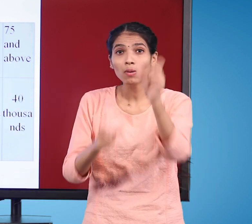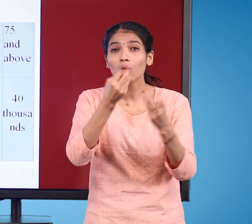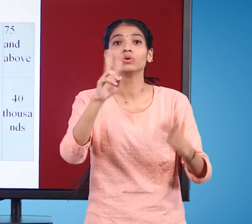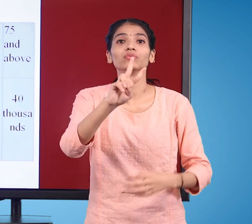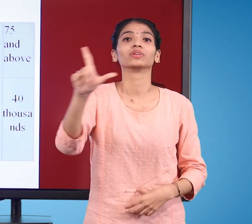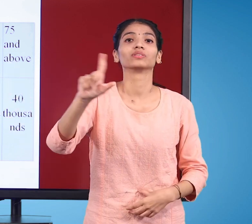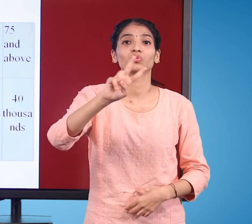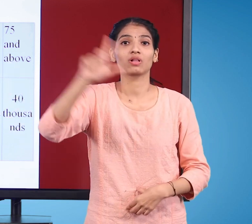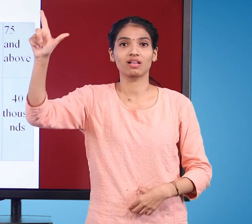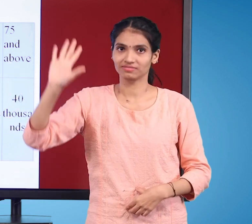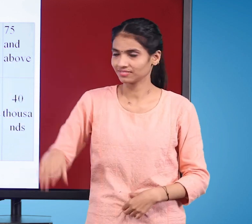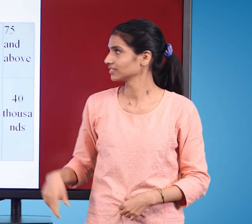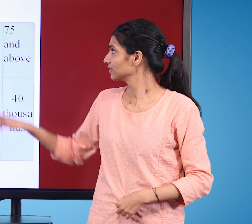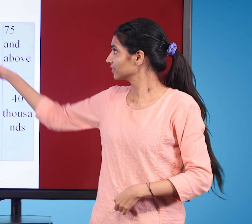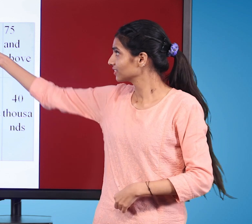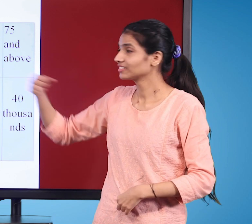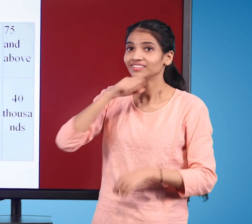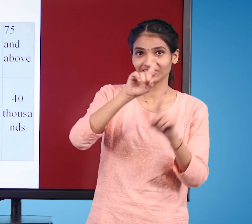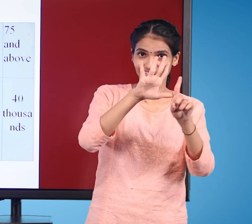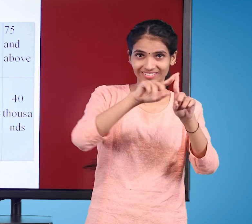above, 40,000.